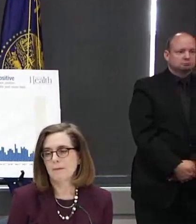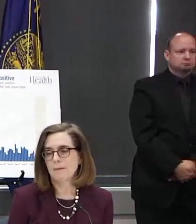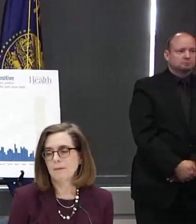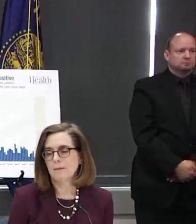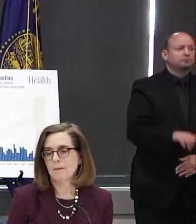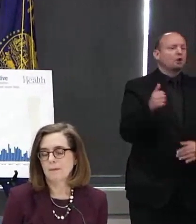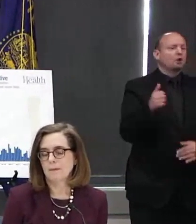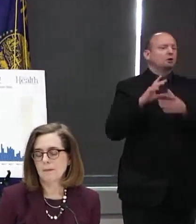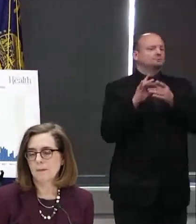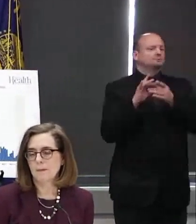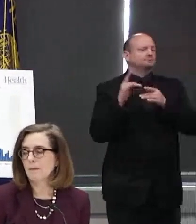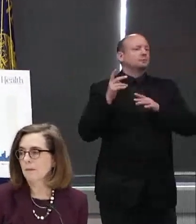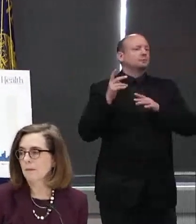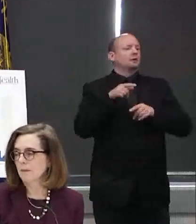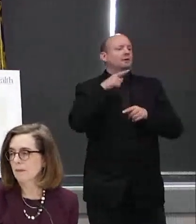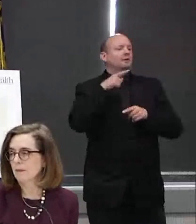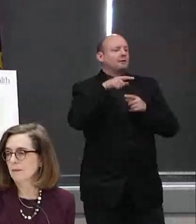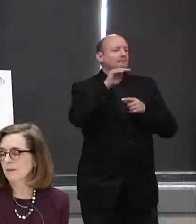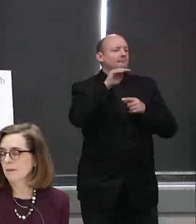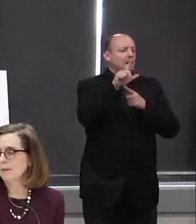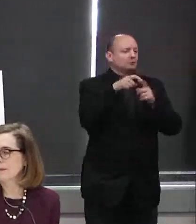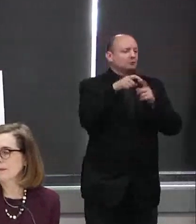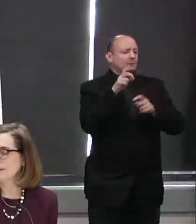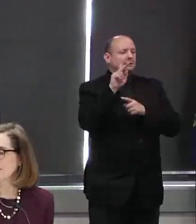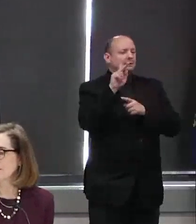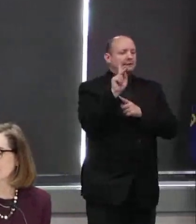KDRB. Go ahead, Alyssa.